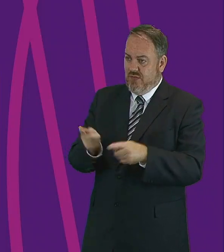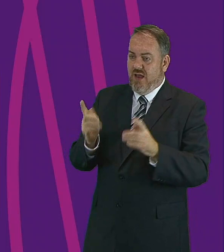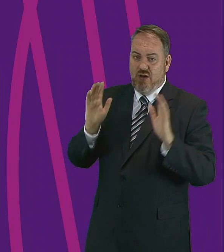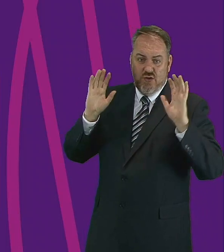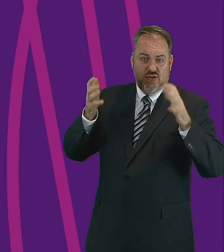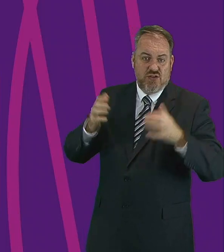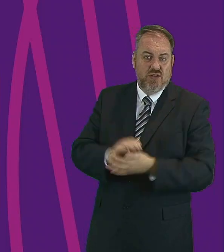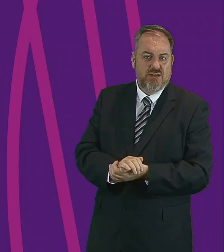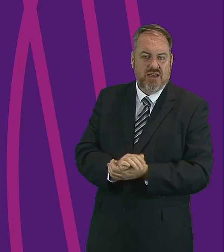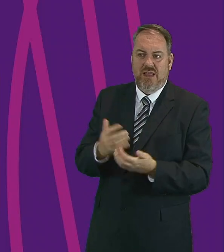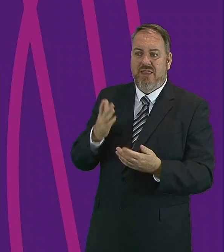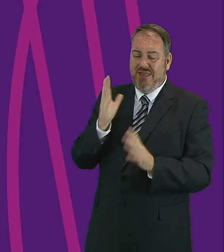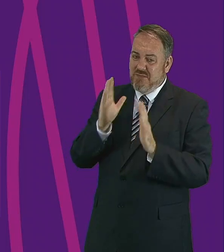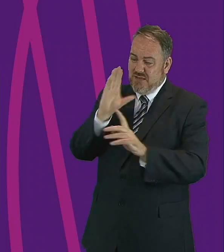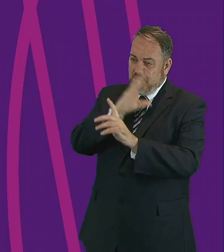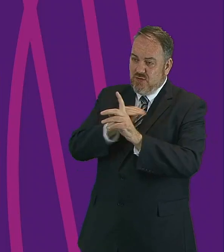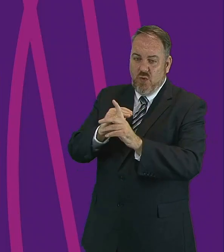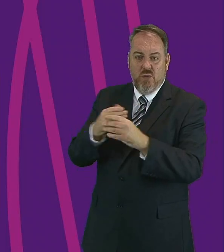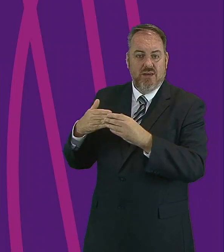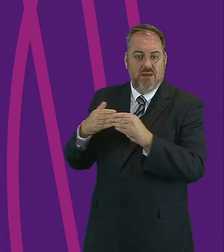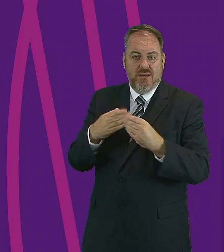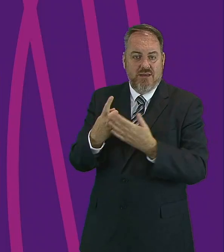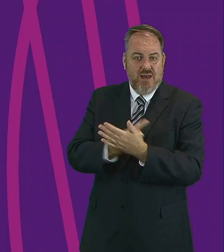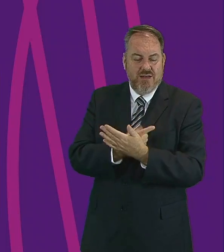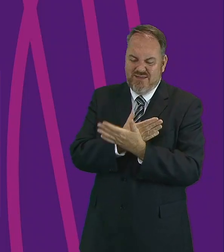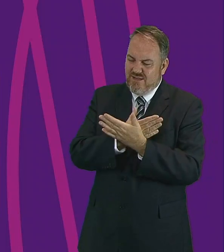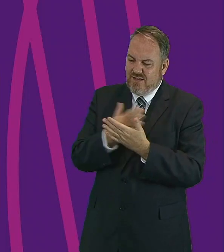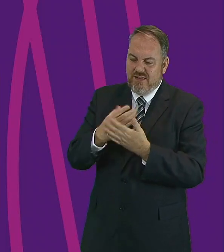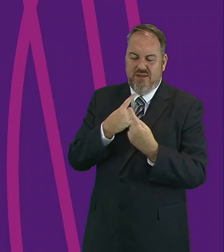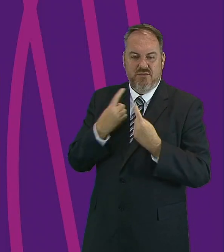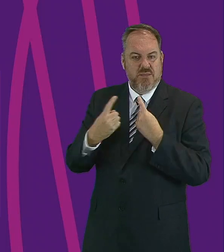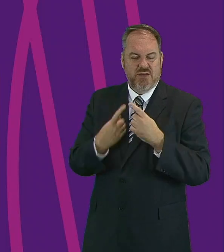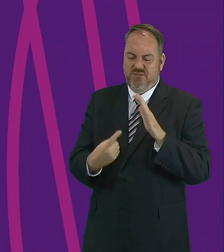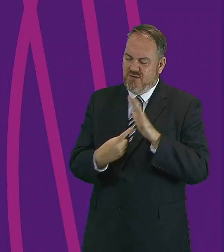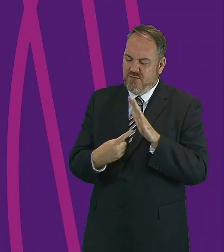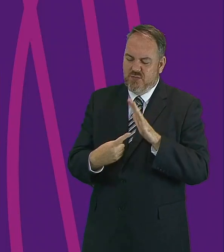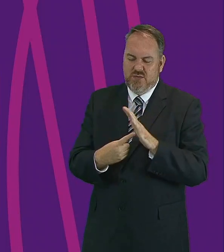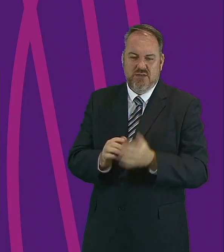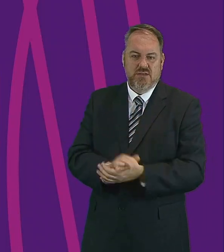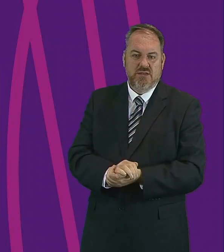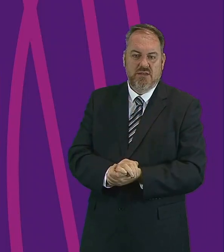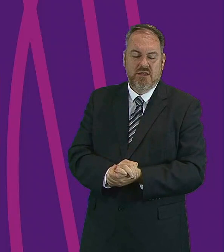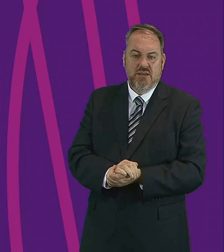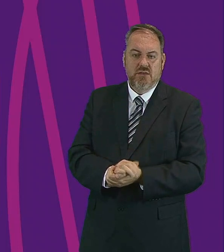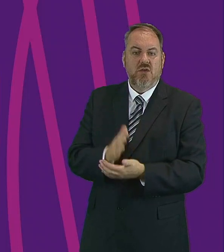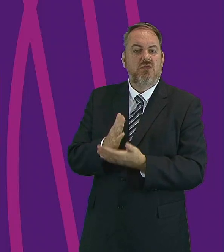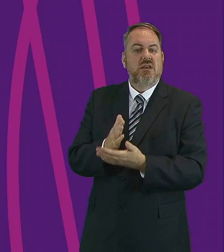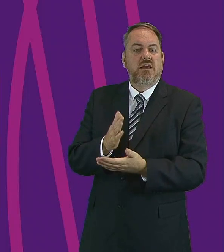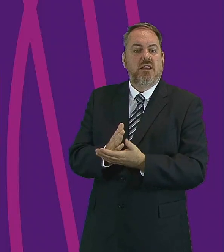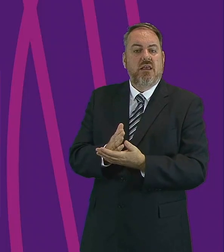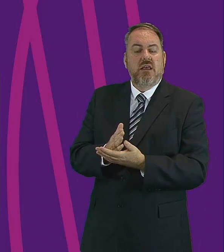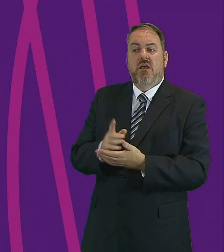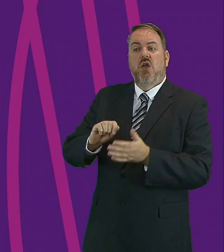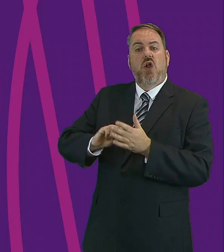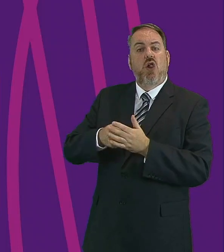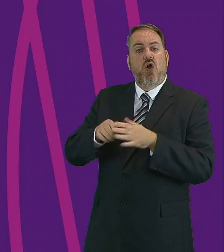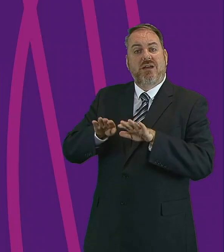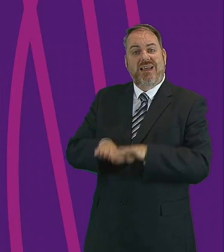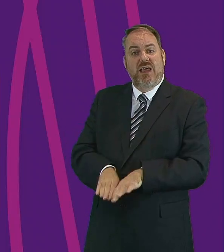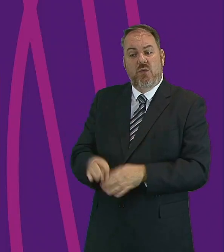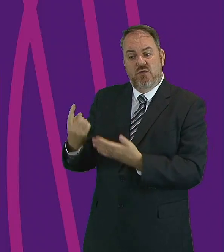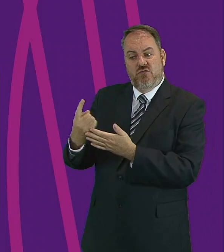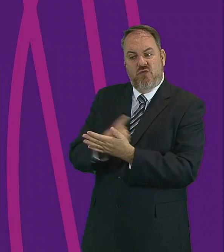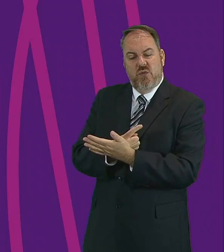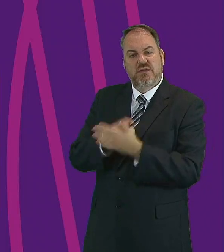be addressed. We also, Presiding Officer, need to be especially aware of the impact lockdown has had and that the new